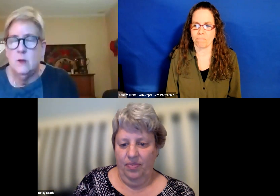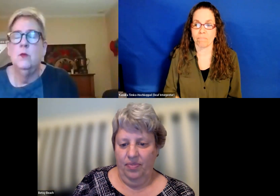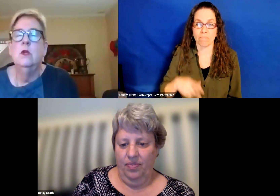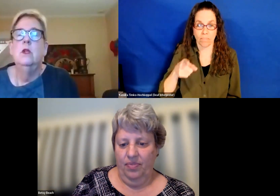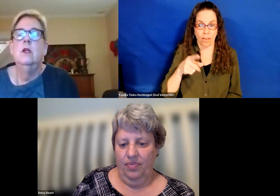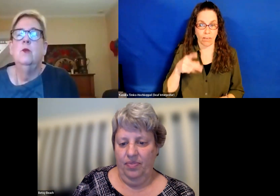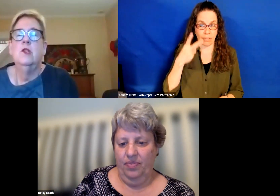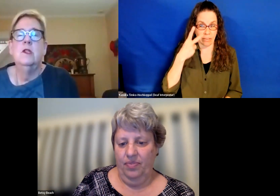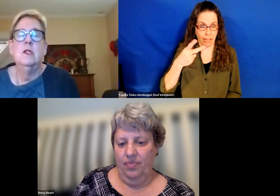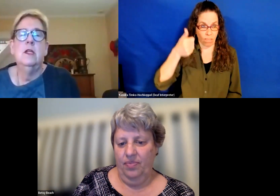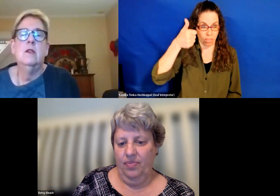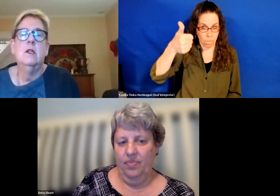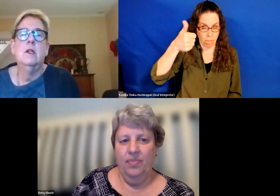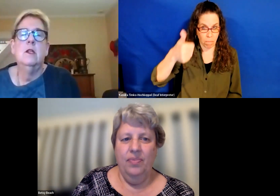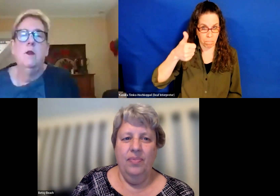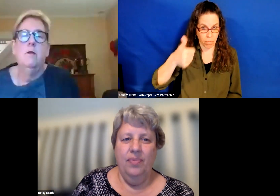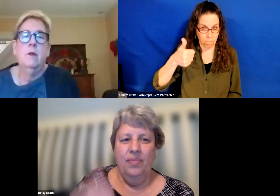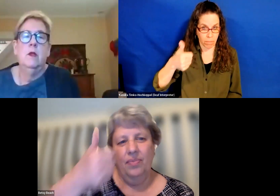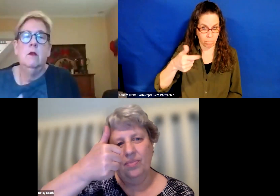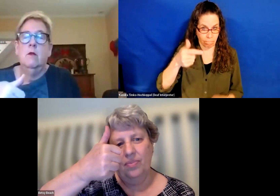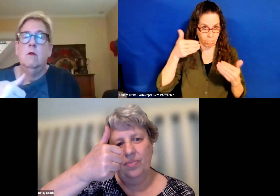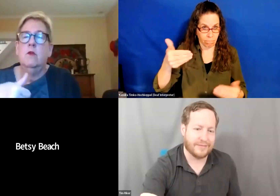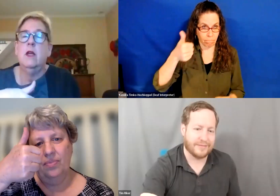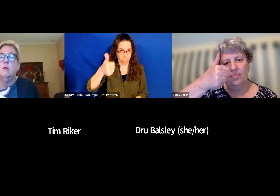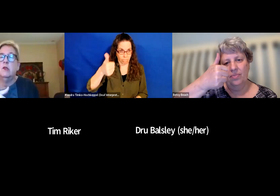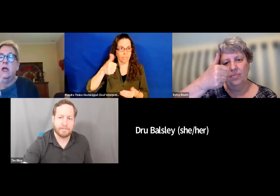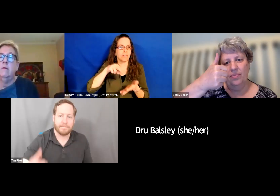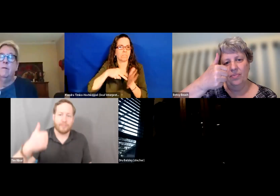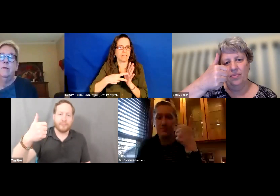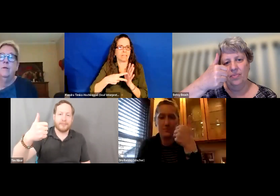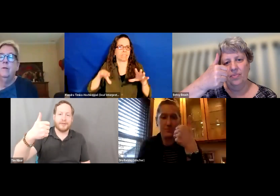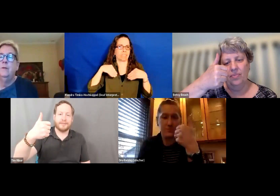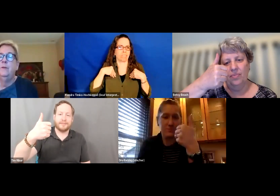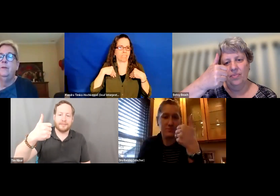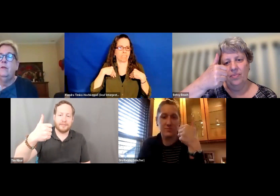meeting as we just discussed. Cameras on.